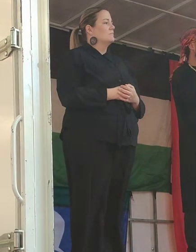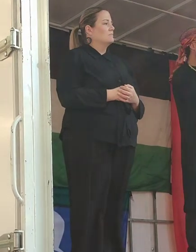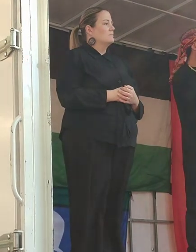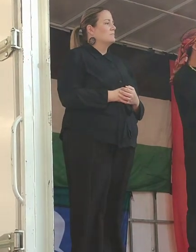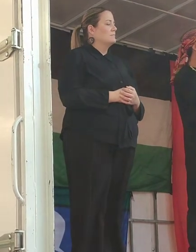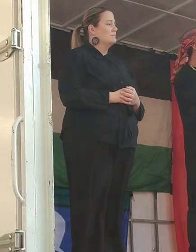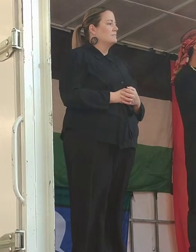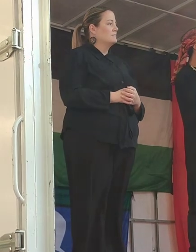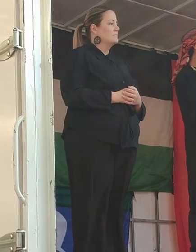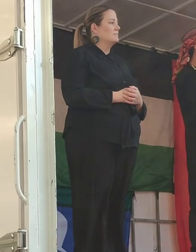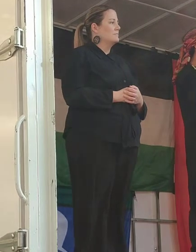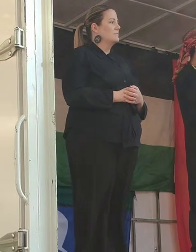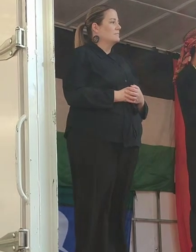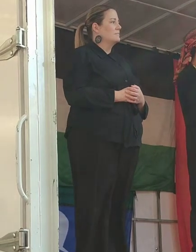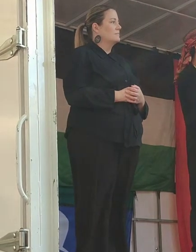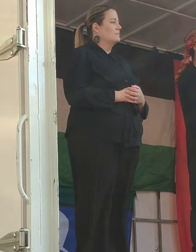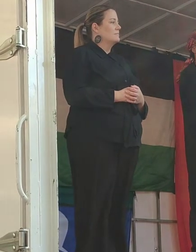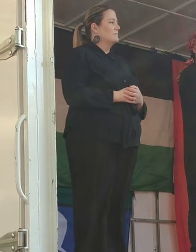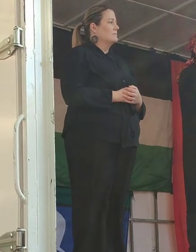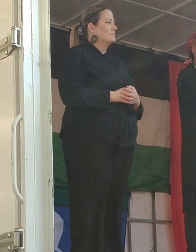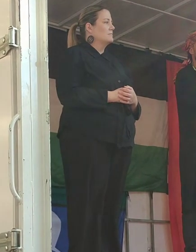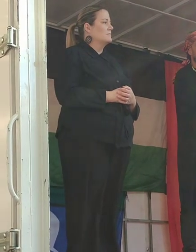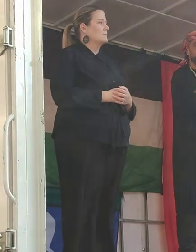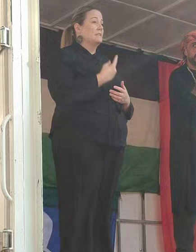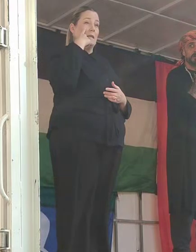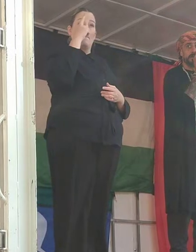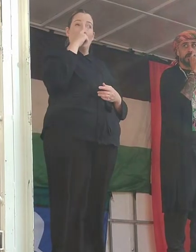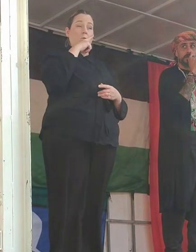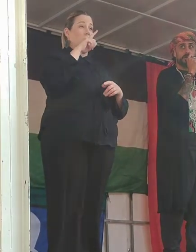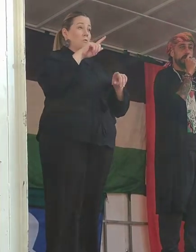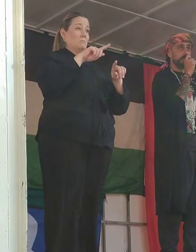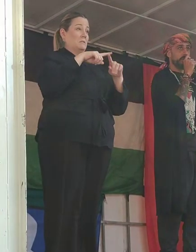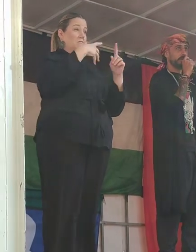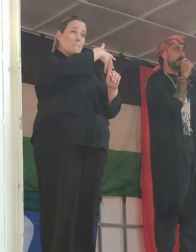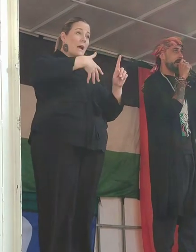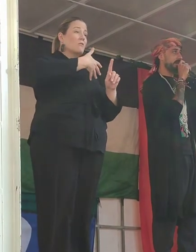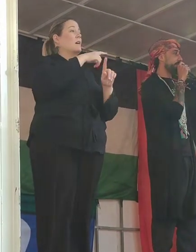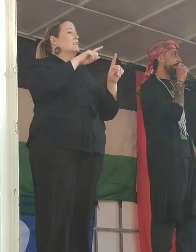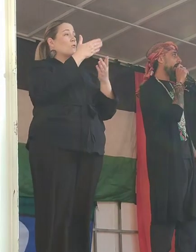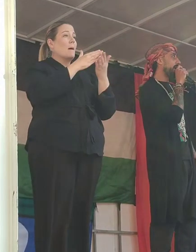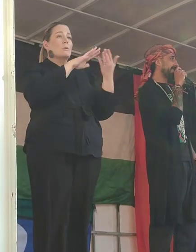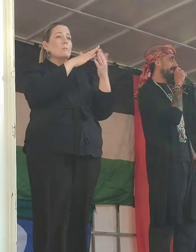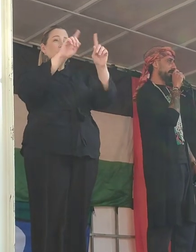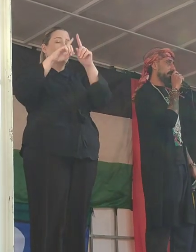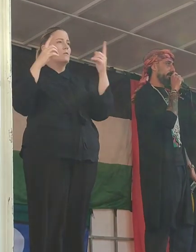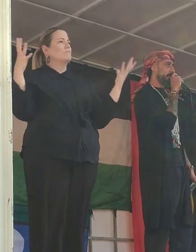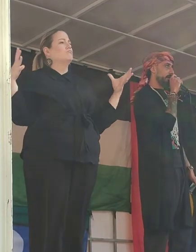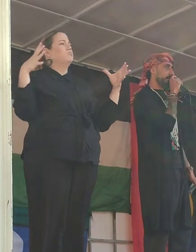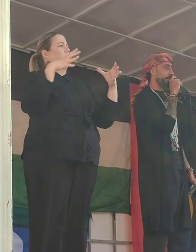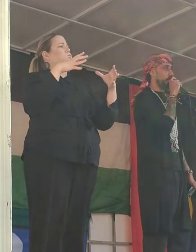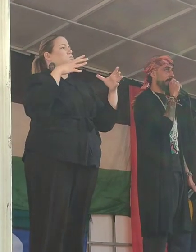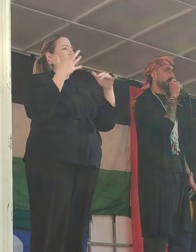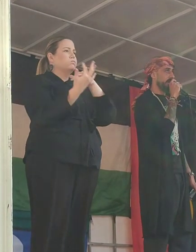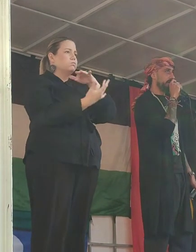I mean, people from all over levels of society are coming together to say no to genocide and to fight